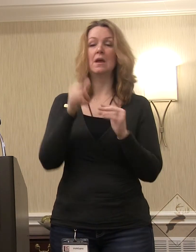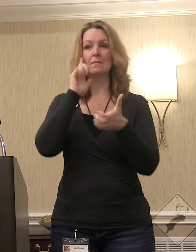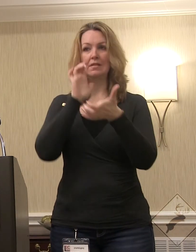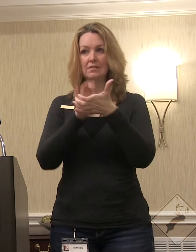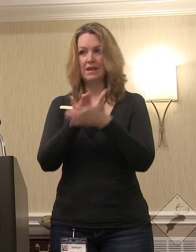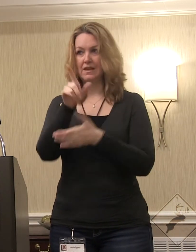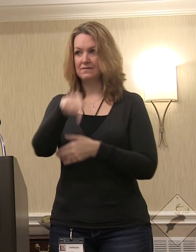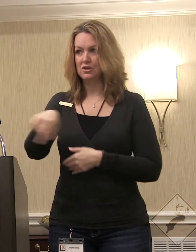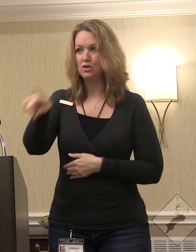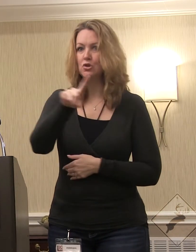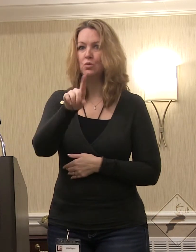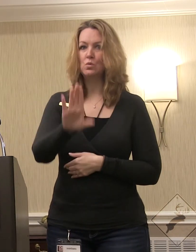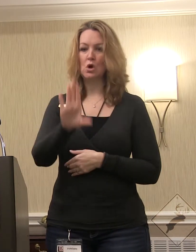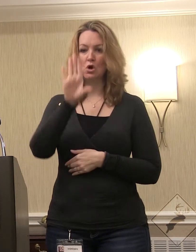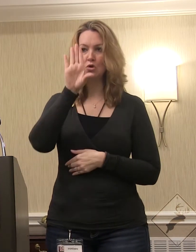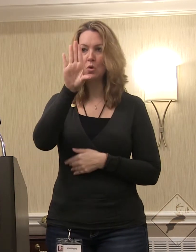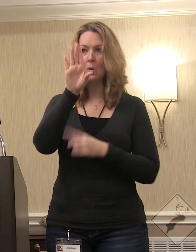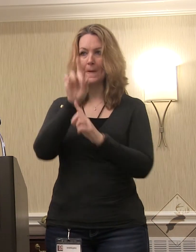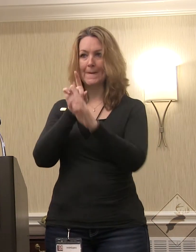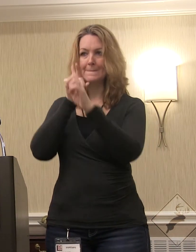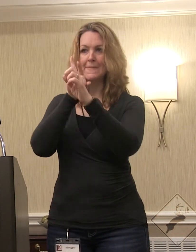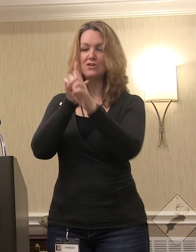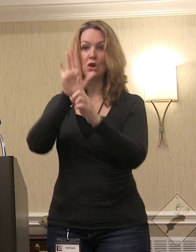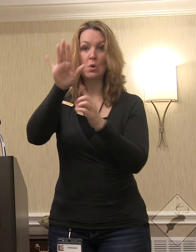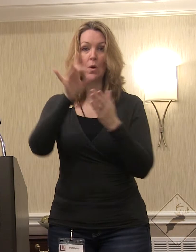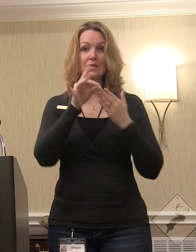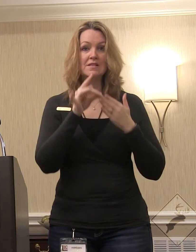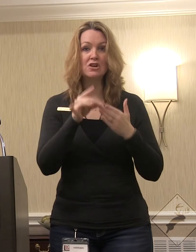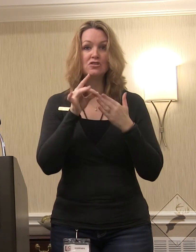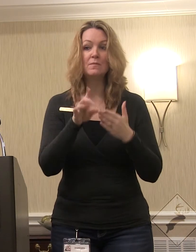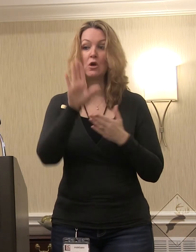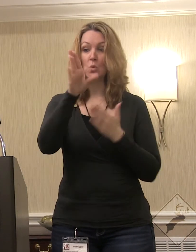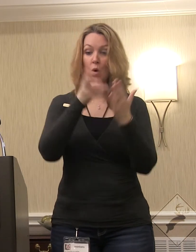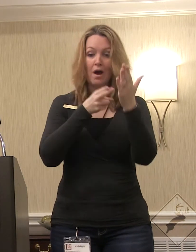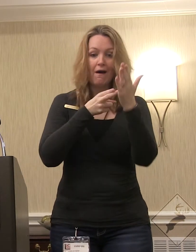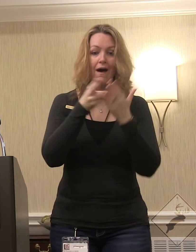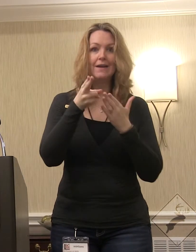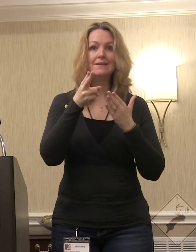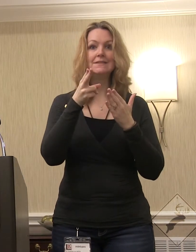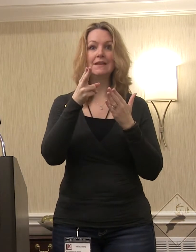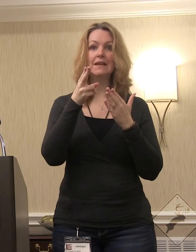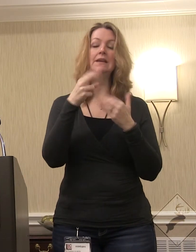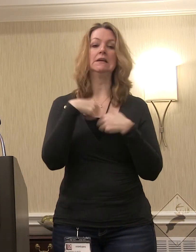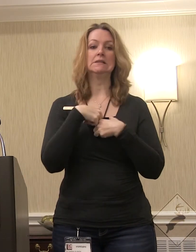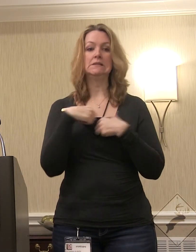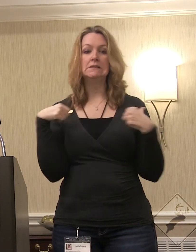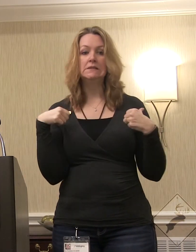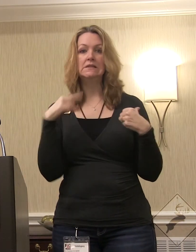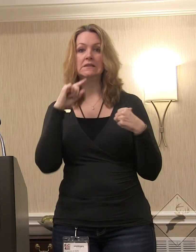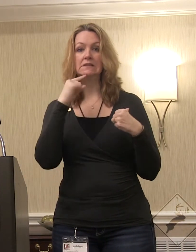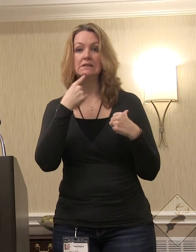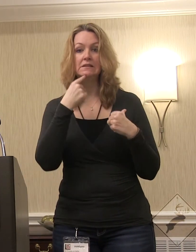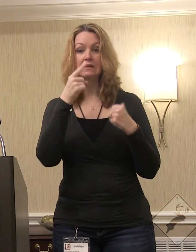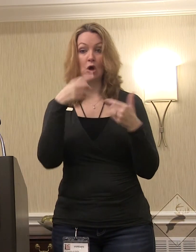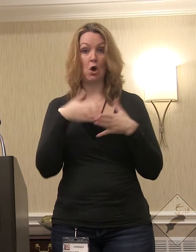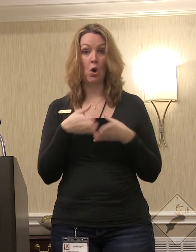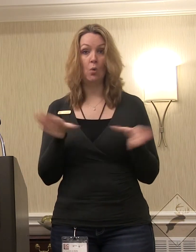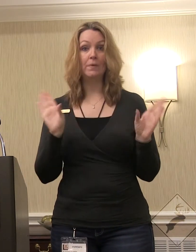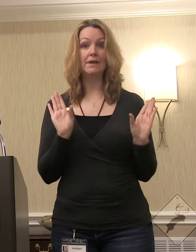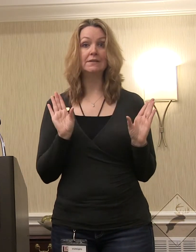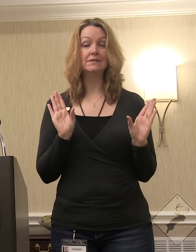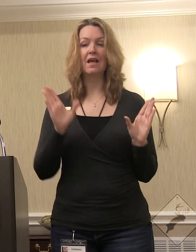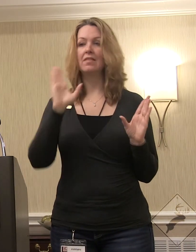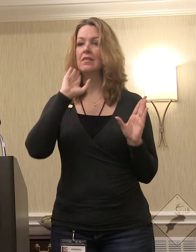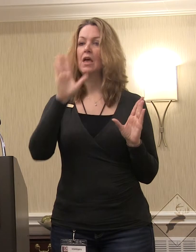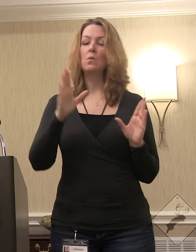mission, believes in your leadership, believes in your honesty, sincerity, and openness, they